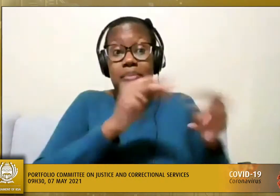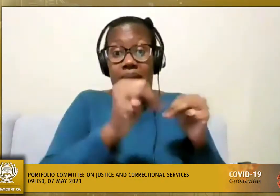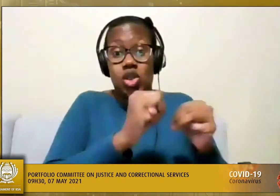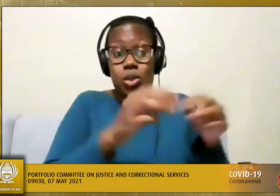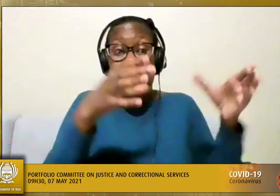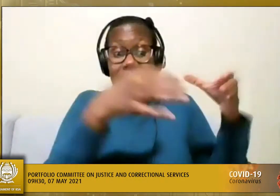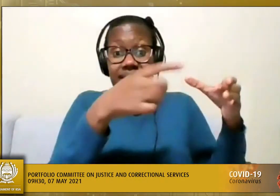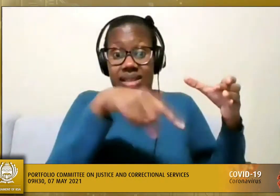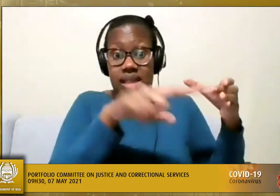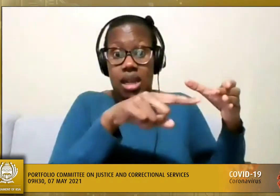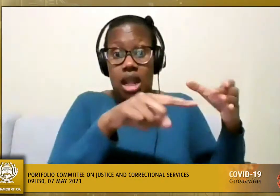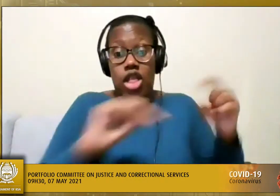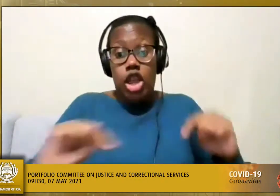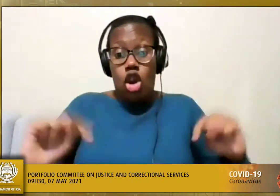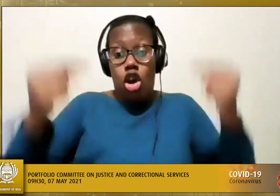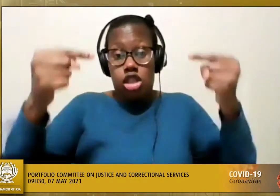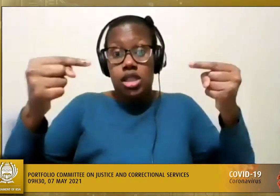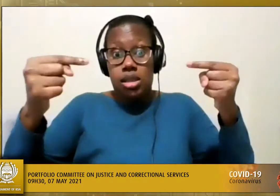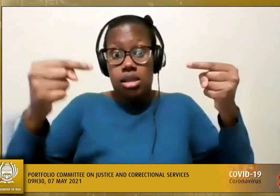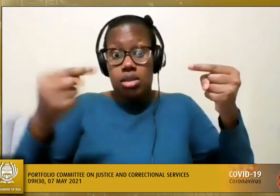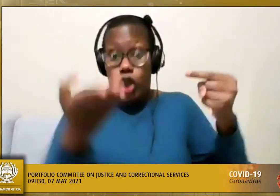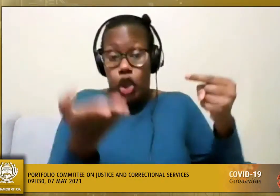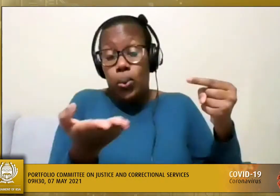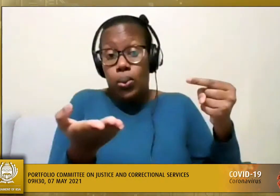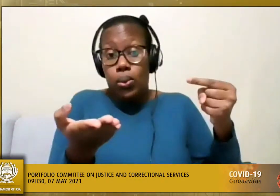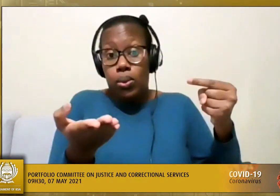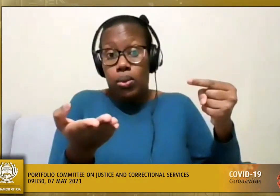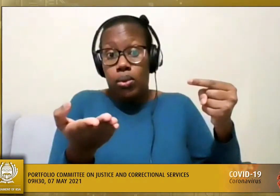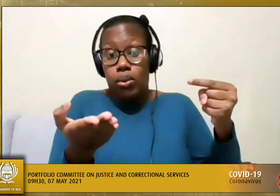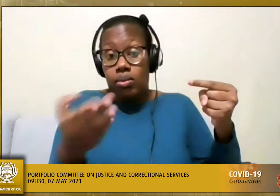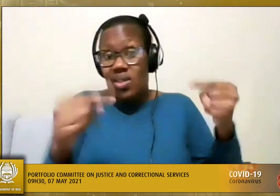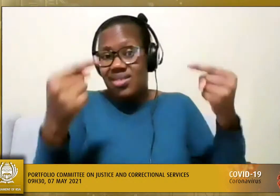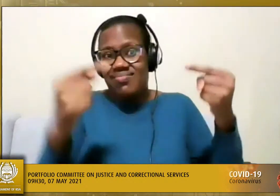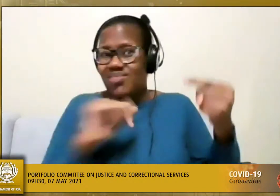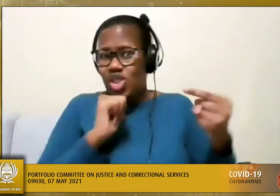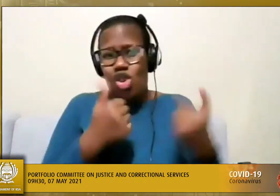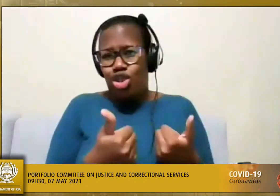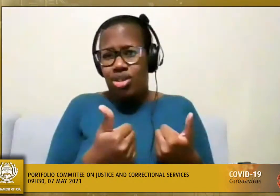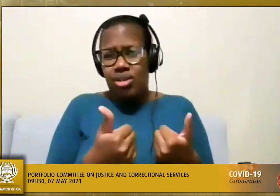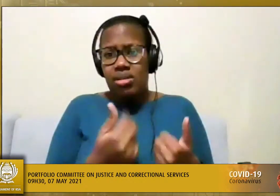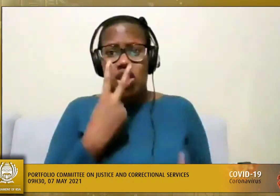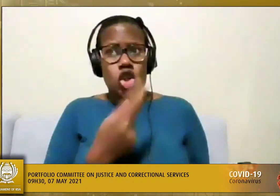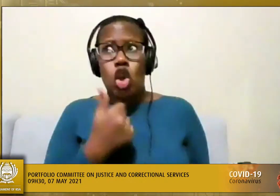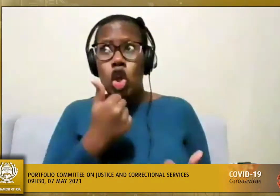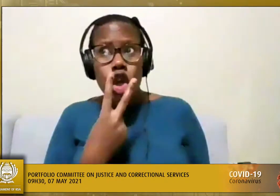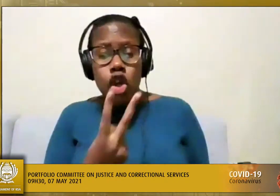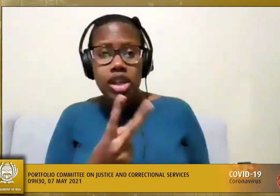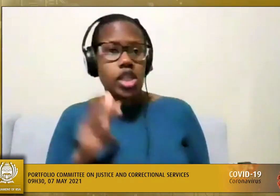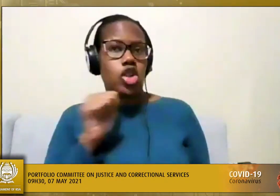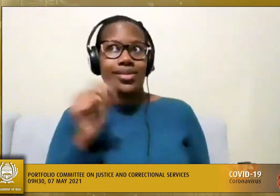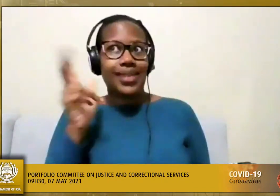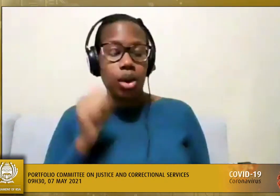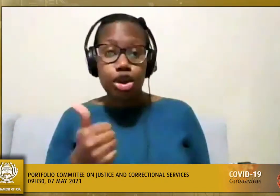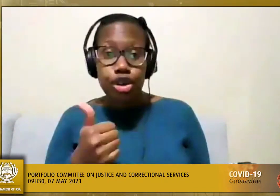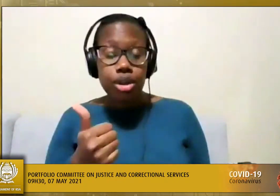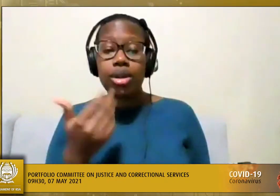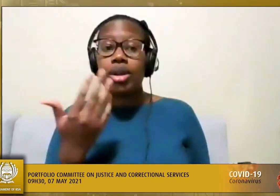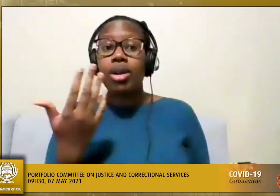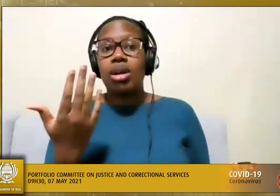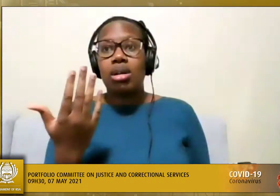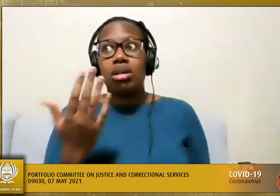at odds with you it's it's not good it doesn't look good it doesn't sound good uh